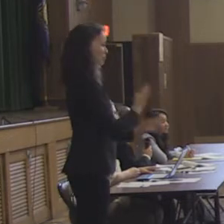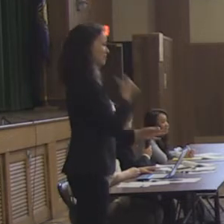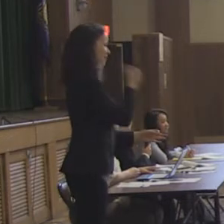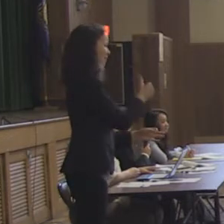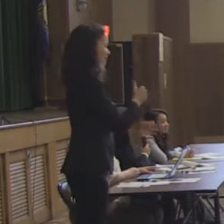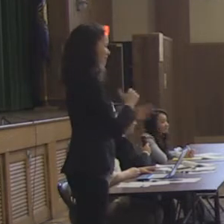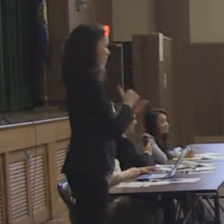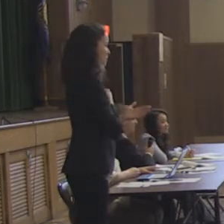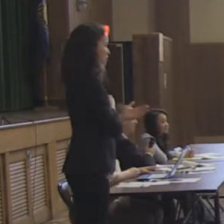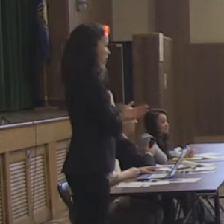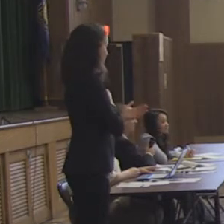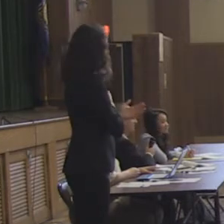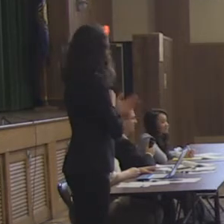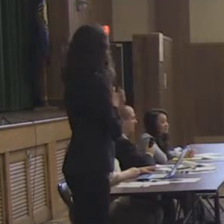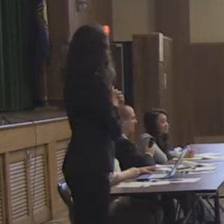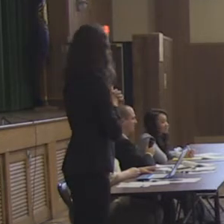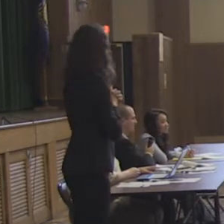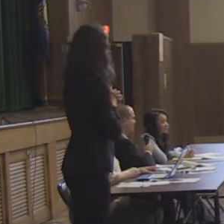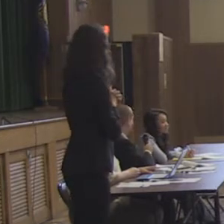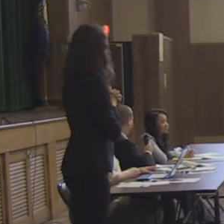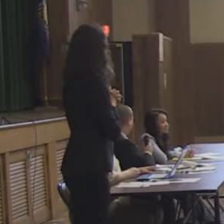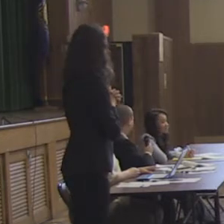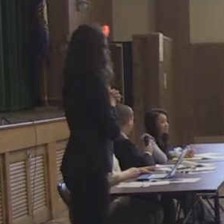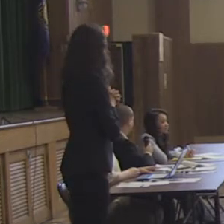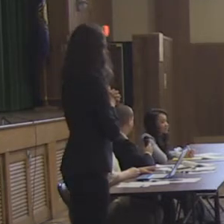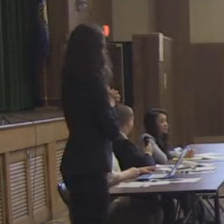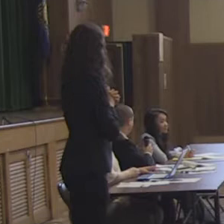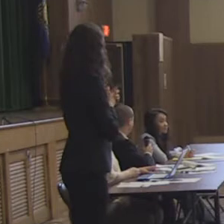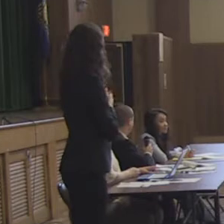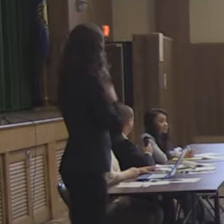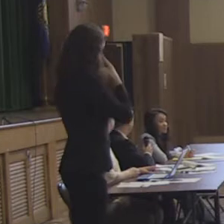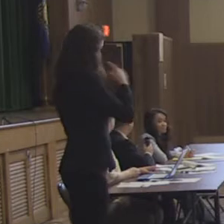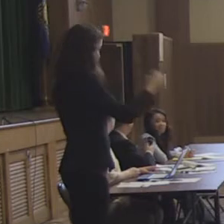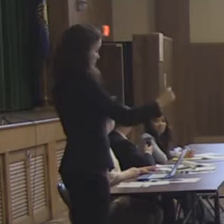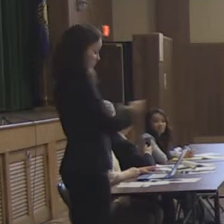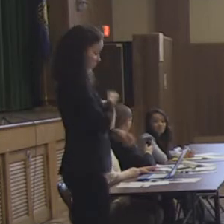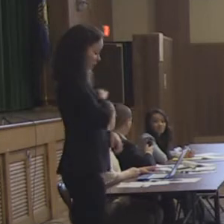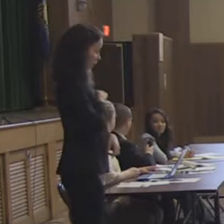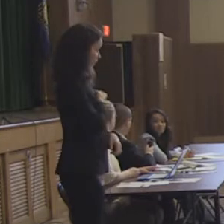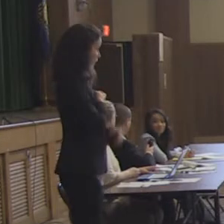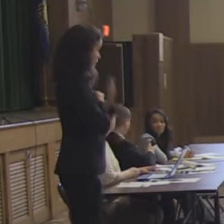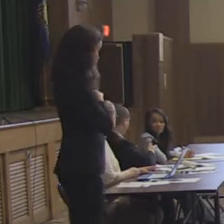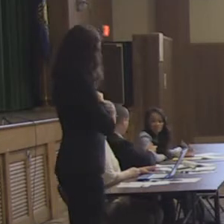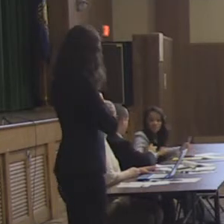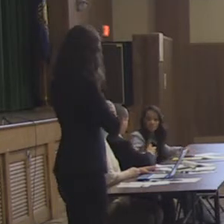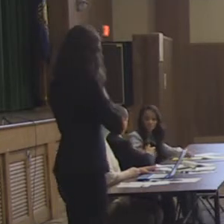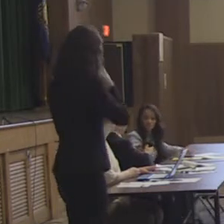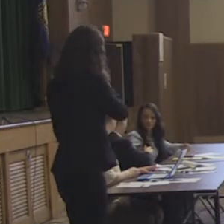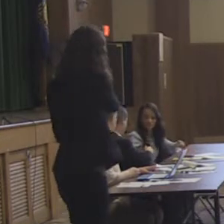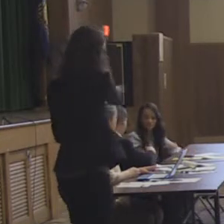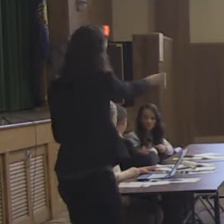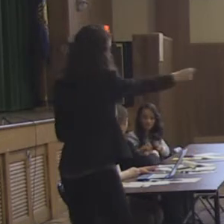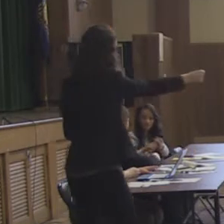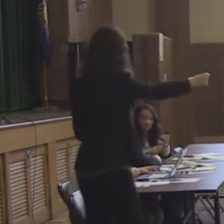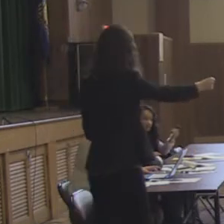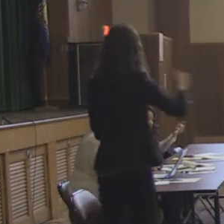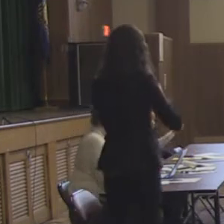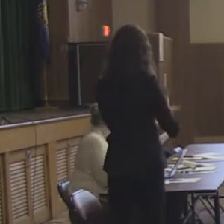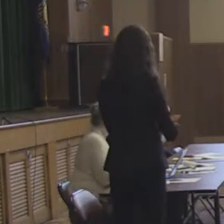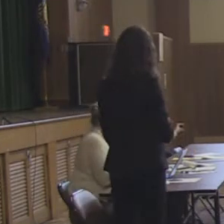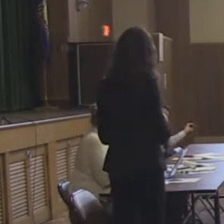that. Maybe actually we can use the handheld one. Let's do that. Yeah, do you want to handle this one? Yeah.